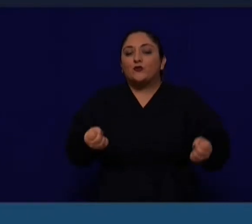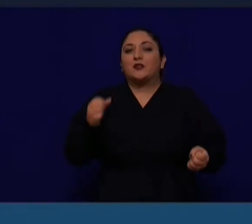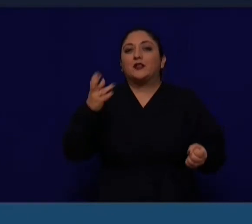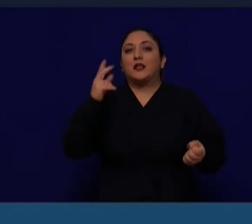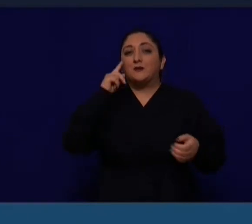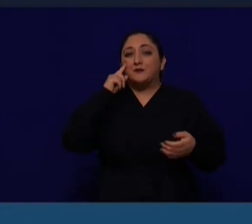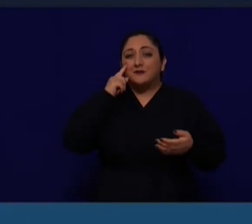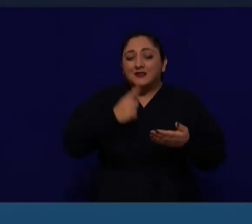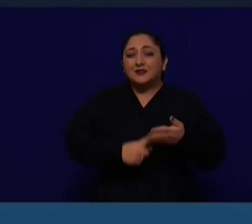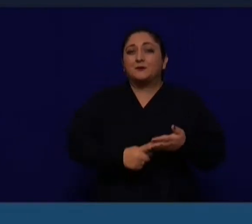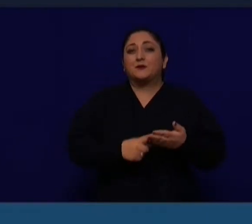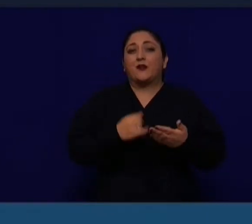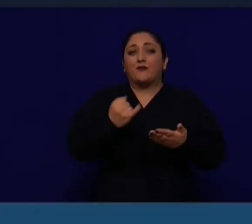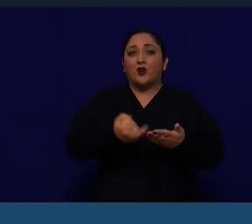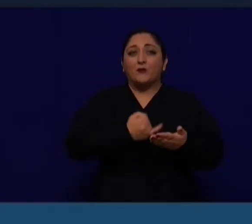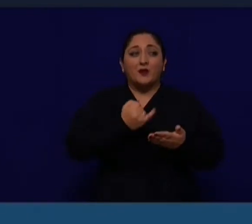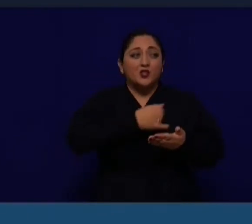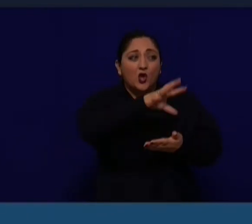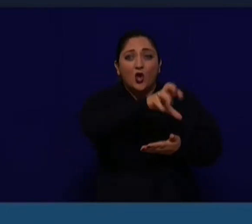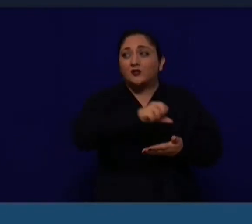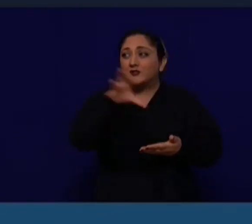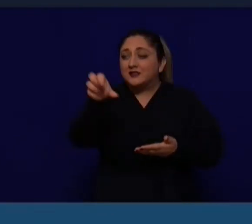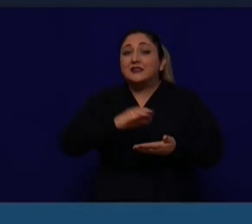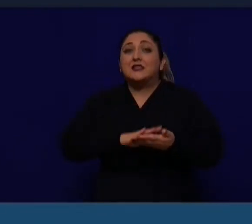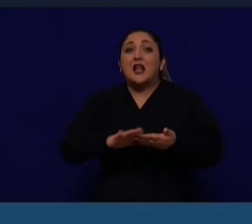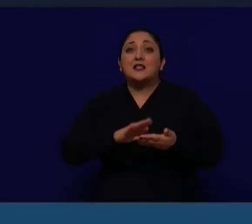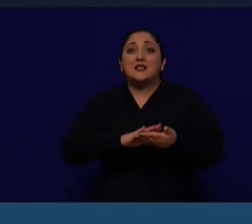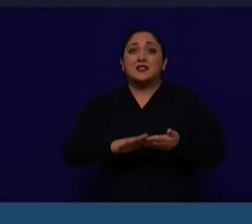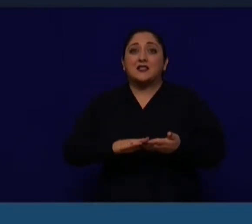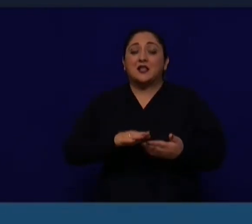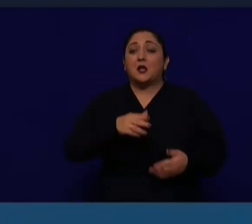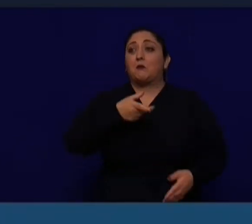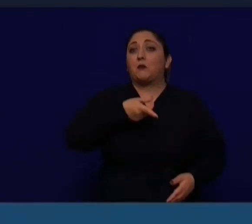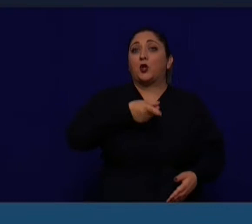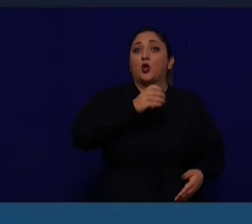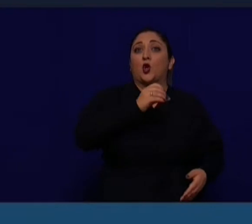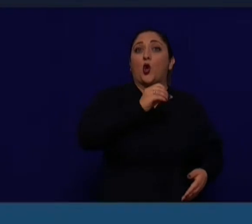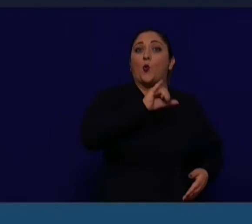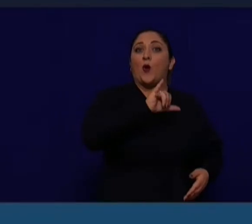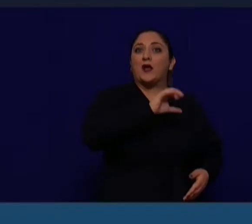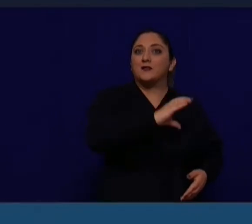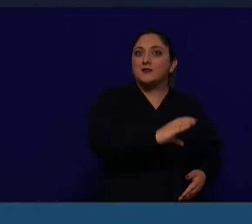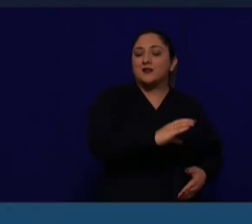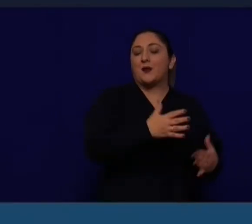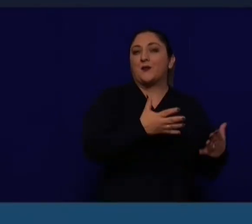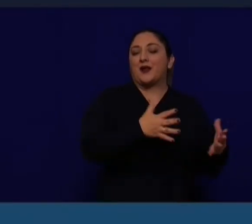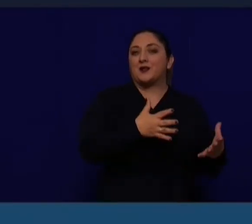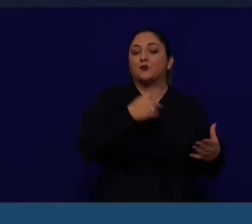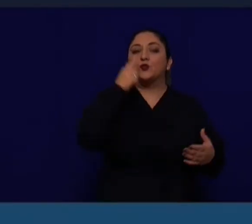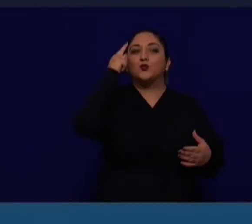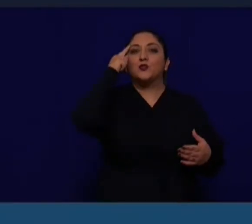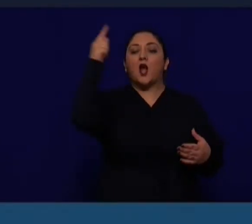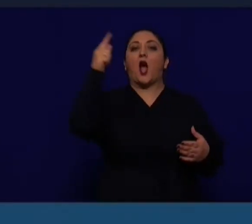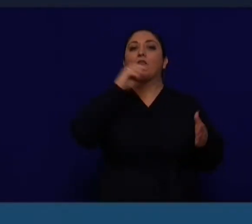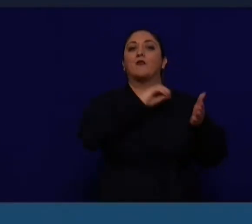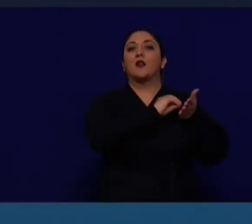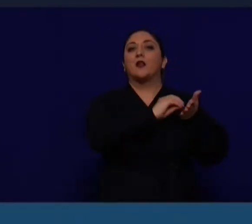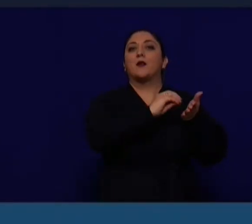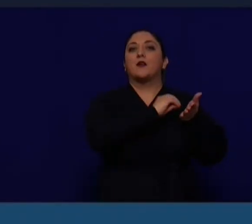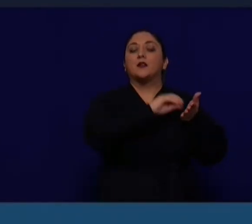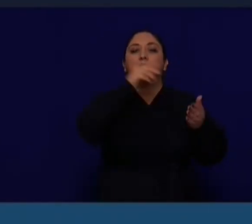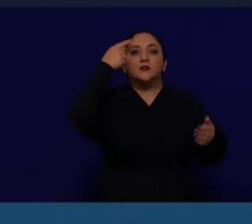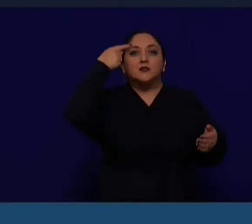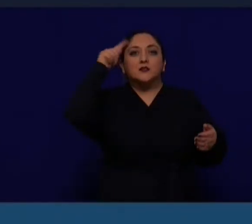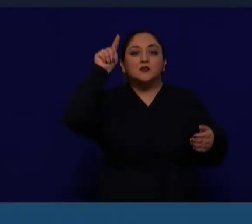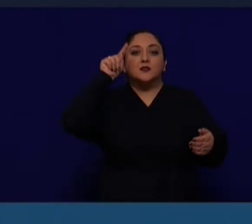nistgħu informazzjoni dwar in-nies, jiġifieri użajna listi pereżempju mill-POIC fejn nafu li inti għandek persuni li jkunu fuq